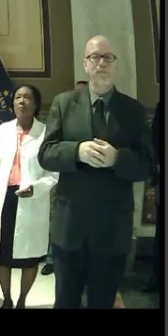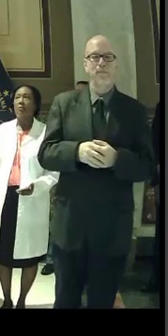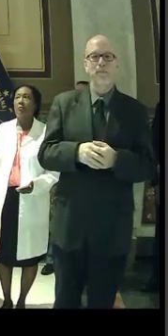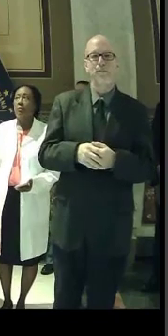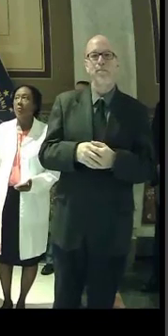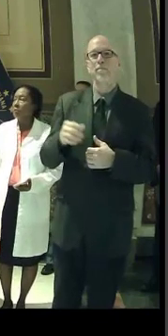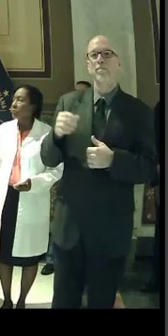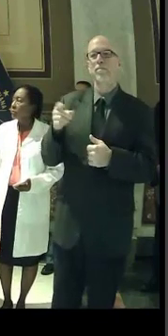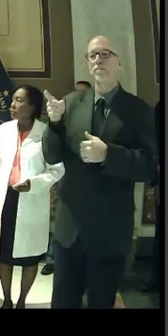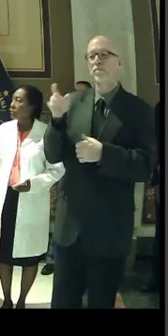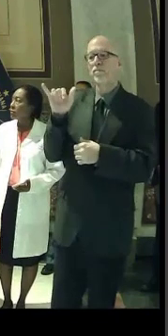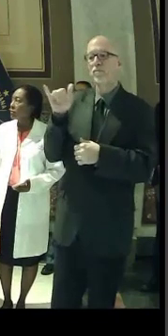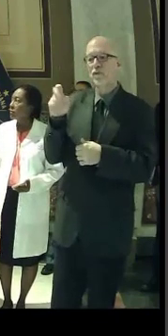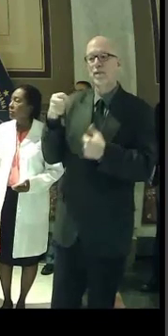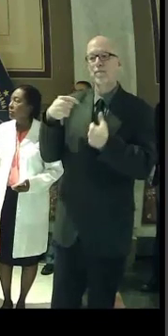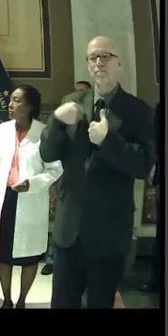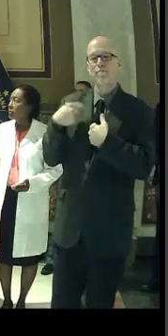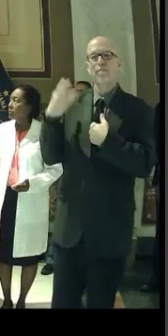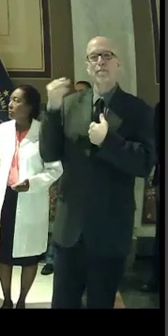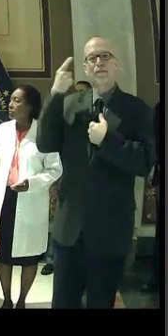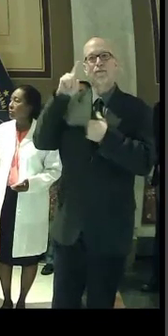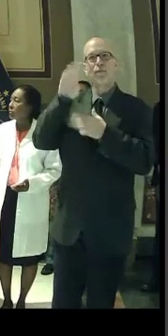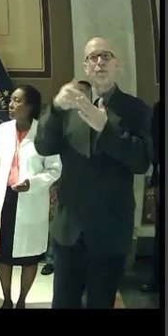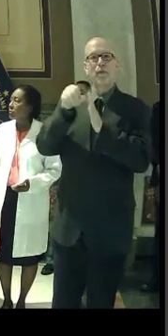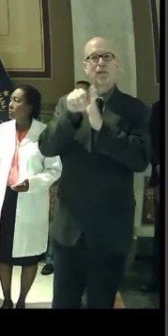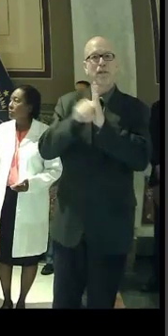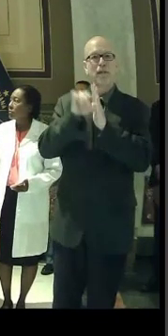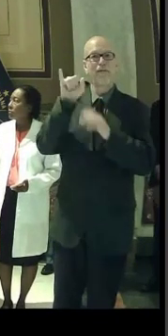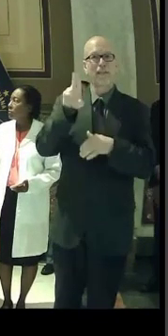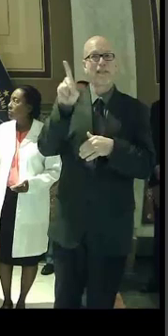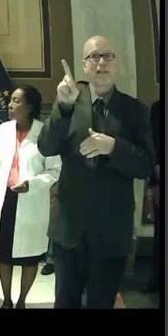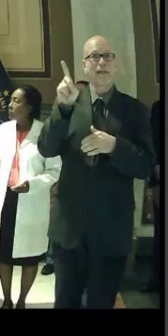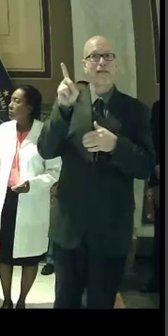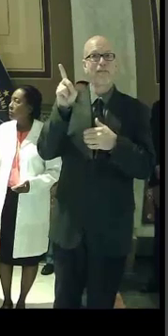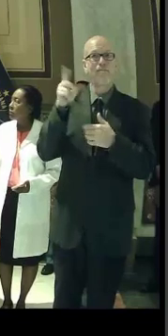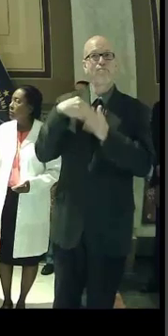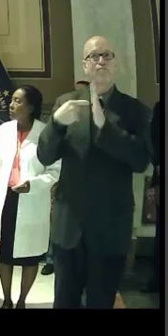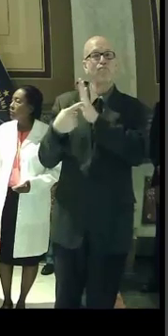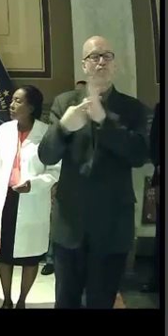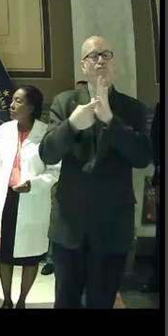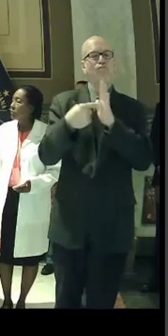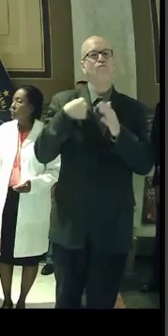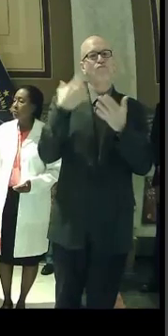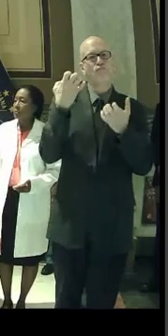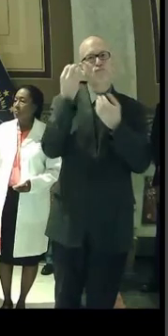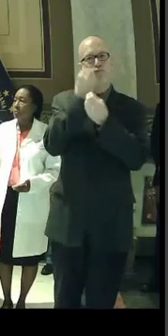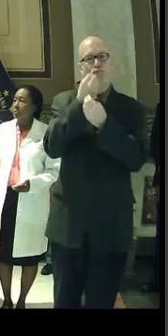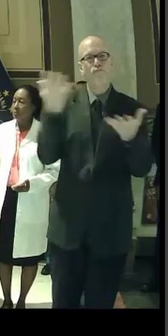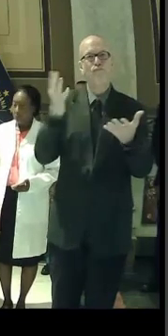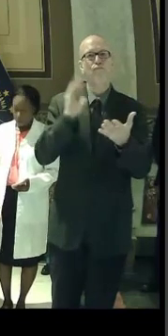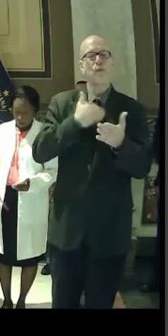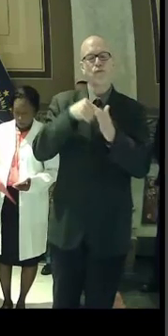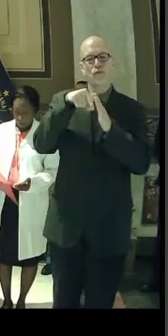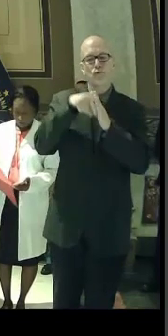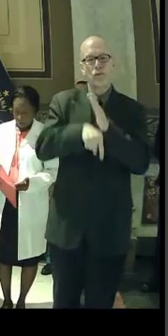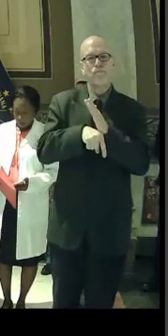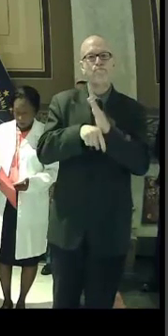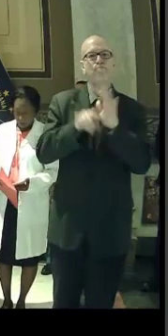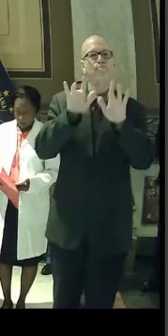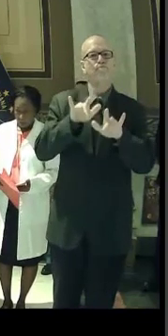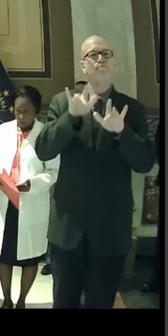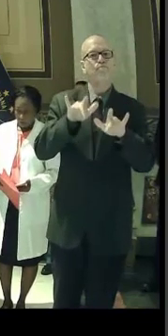Janet and I, and on behalf of the entire state of Indiana, want to extend our deepest sympathies and